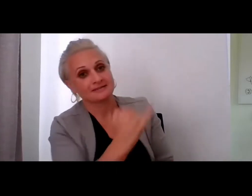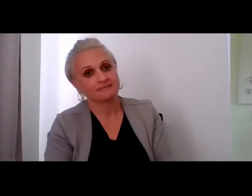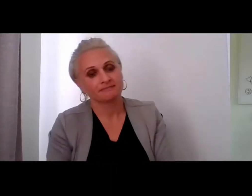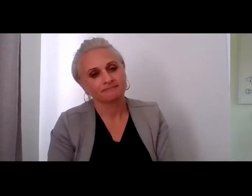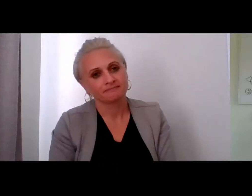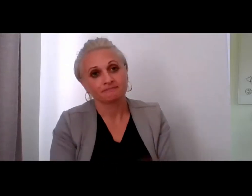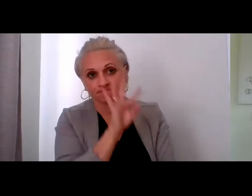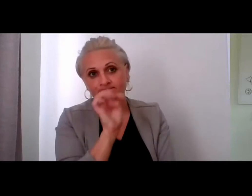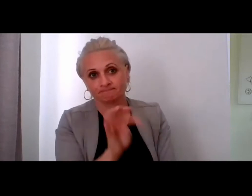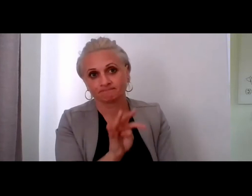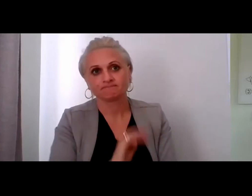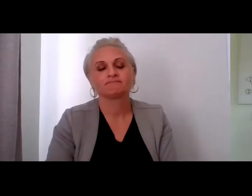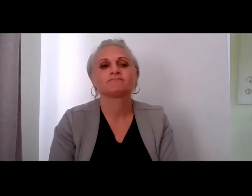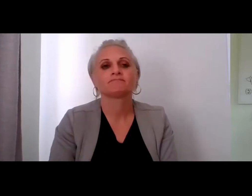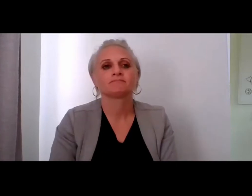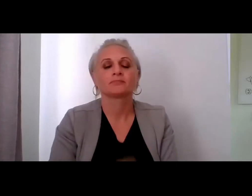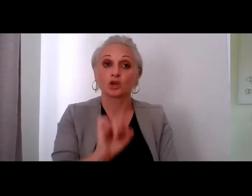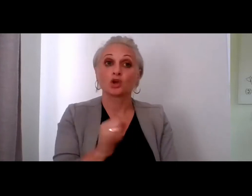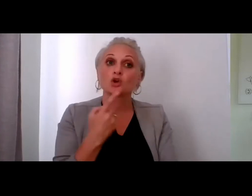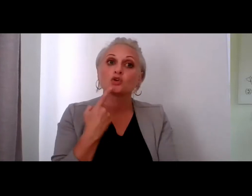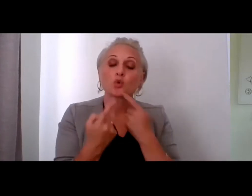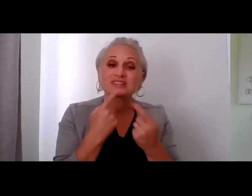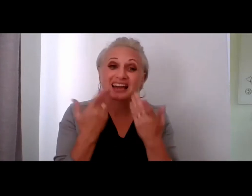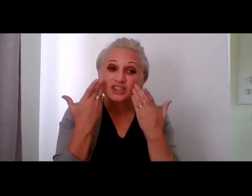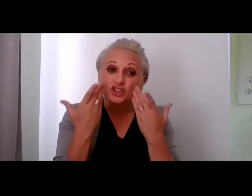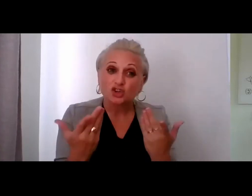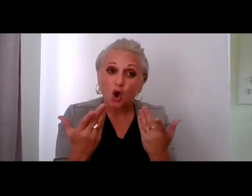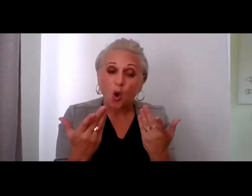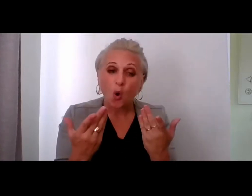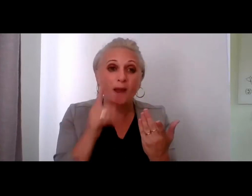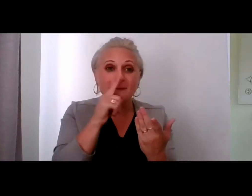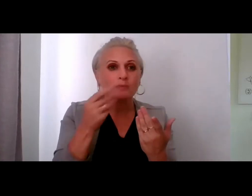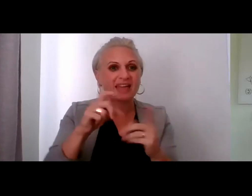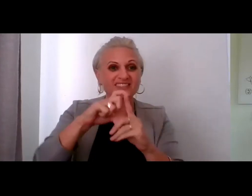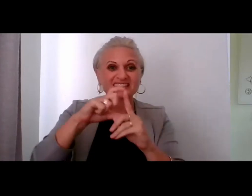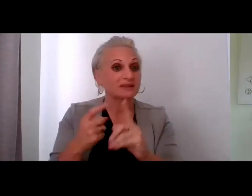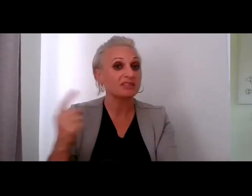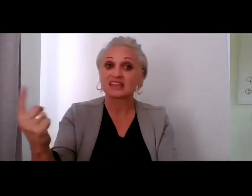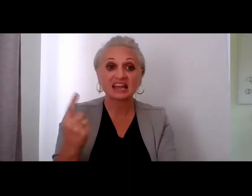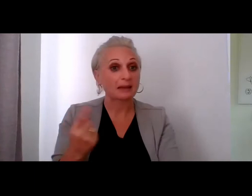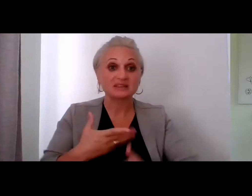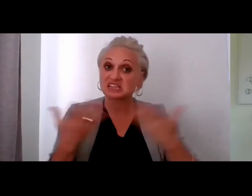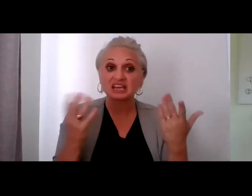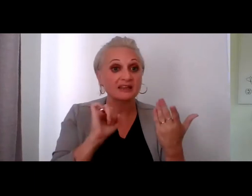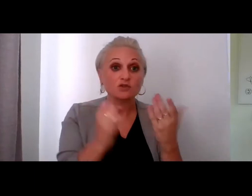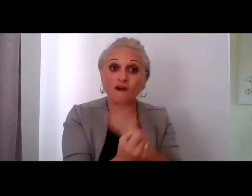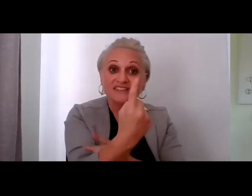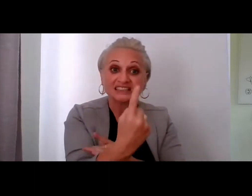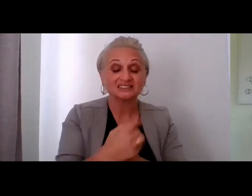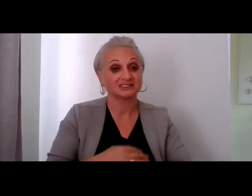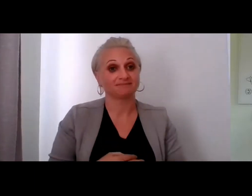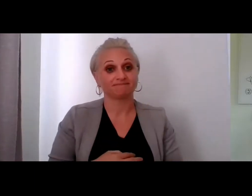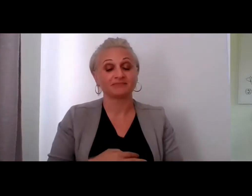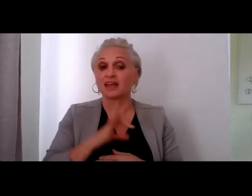data show that people with disabilities are simply not attending your venue events or putting on shows at your